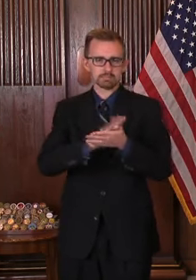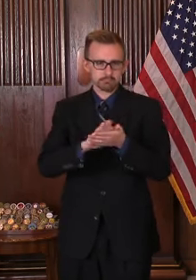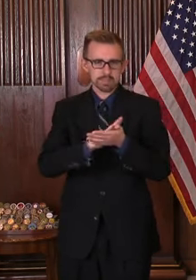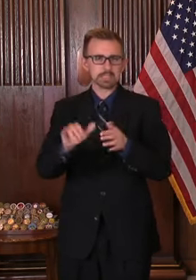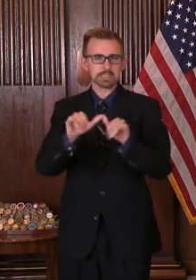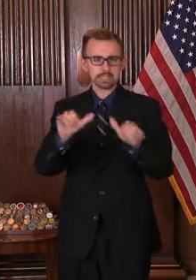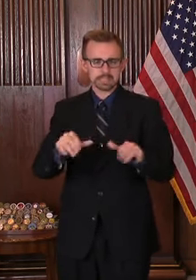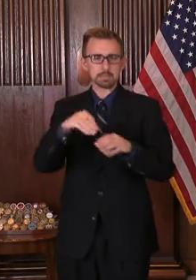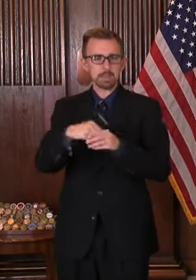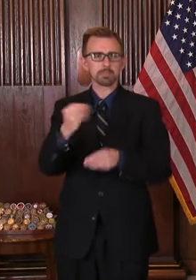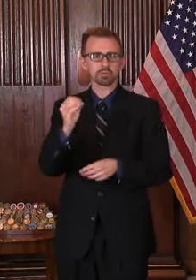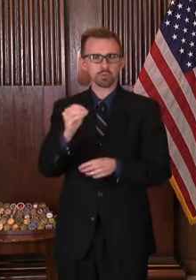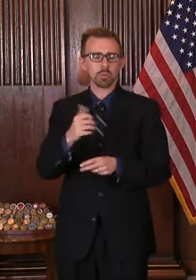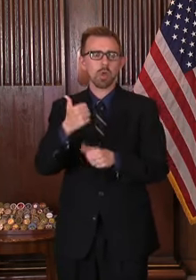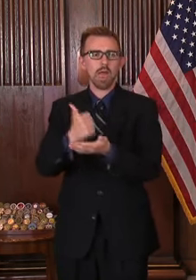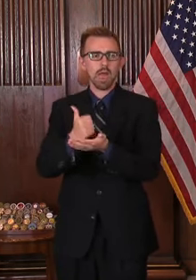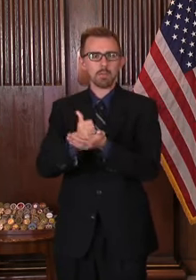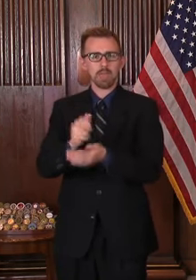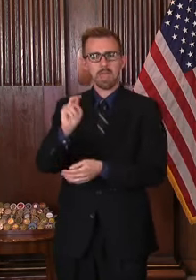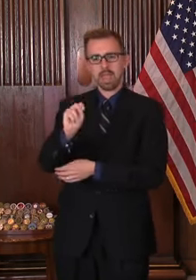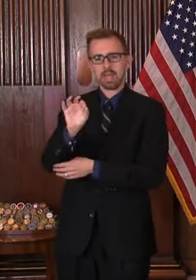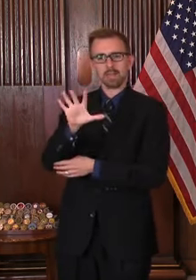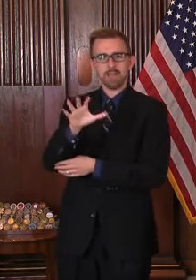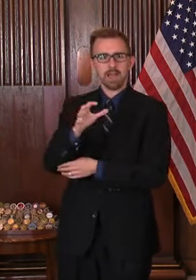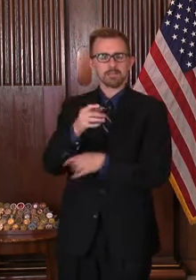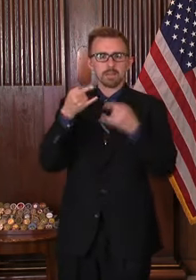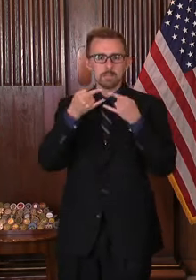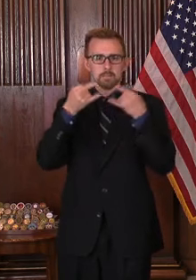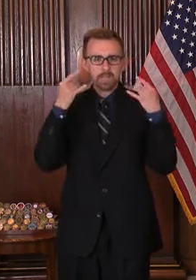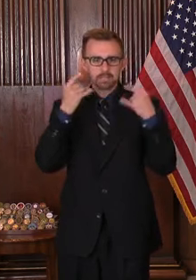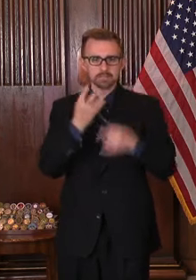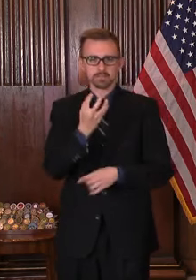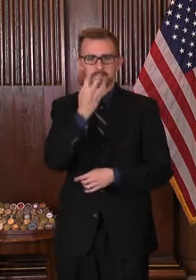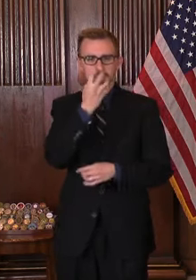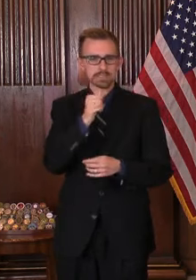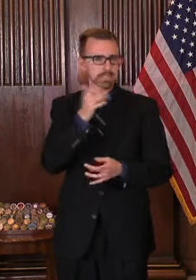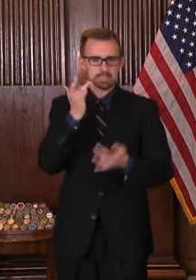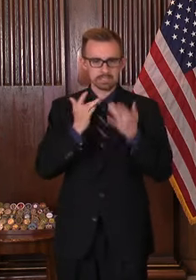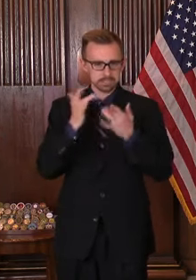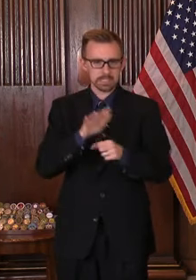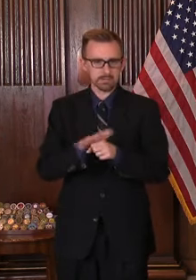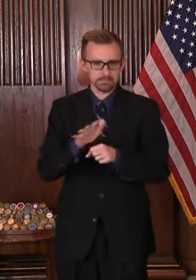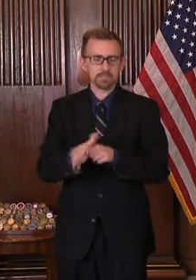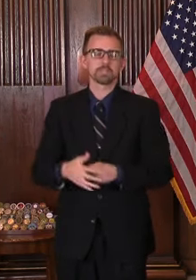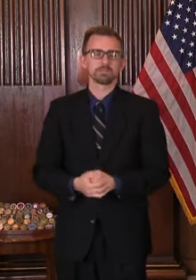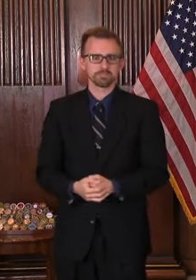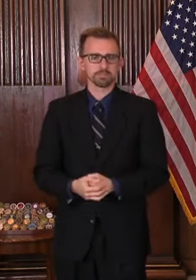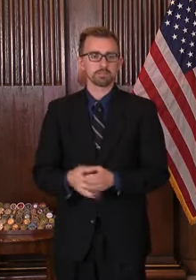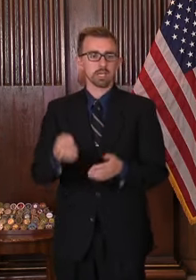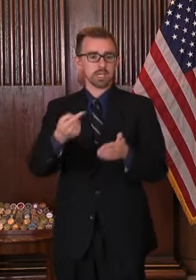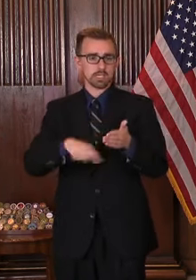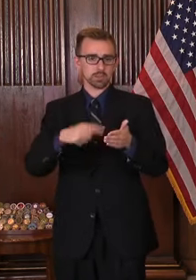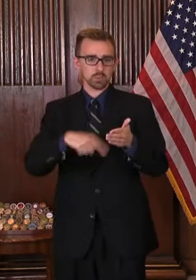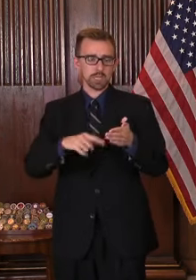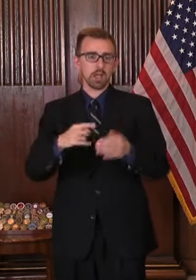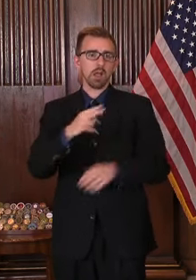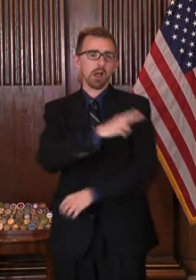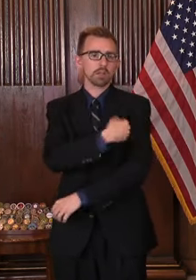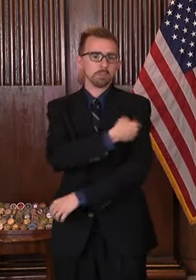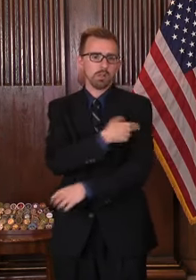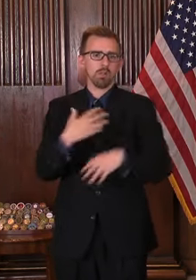assist with the N95 mask shortage. Starting next week, hospitals,